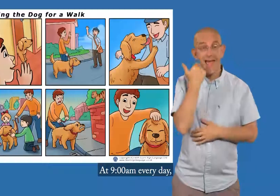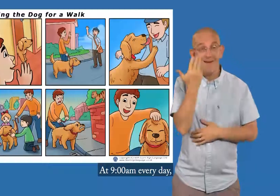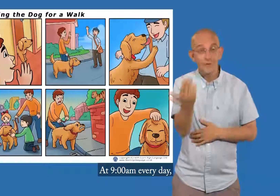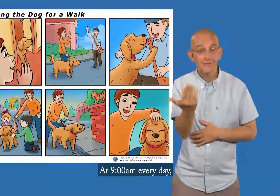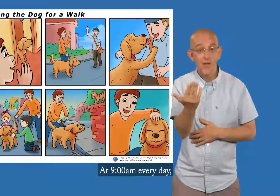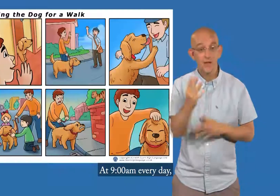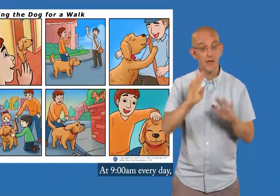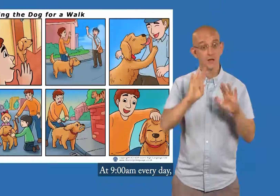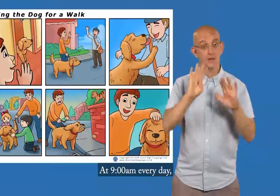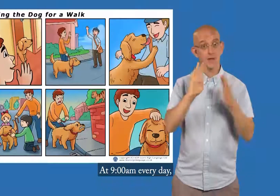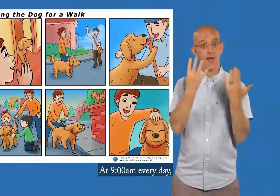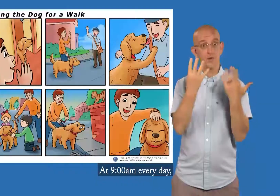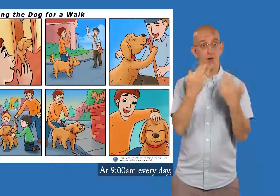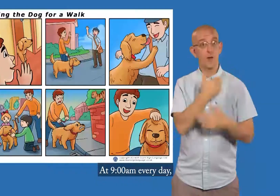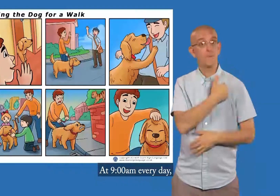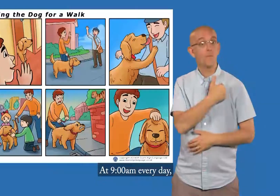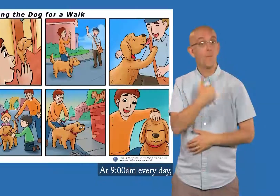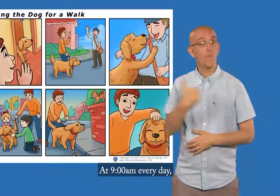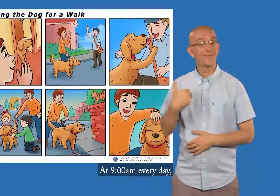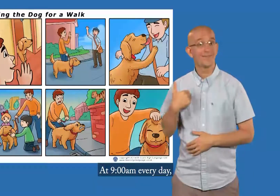At 9 a.m. every day,